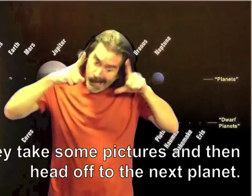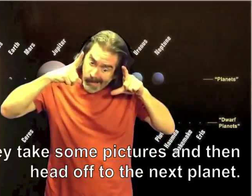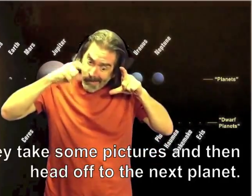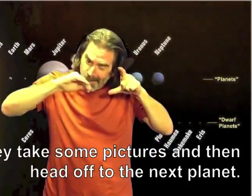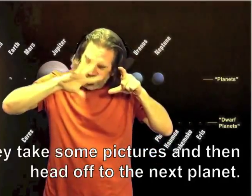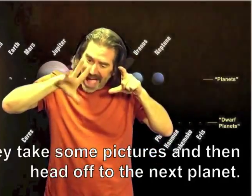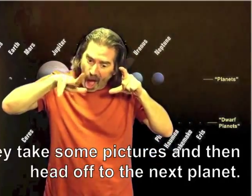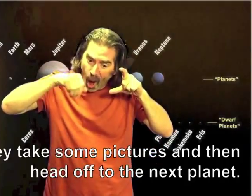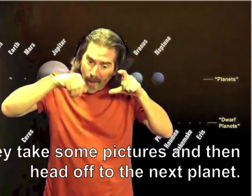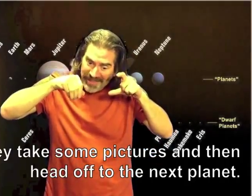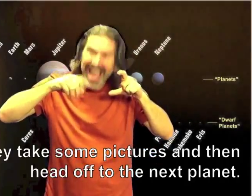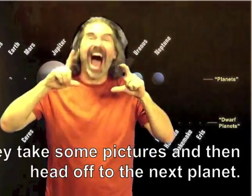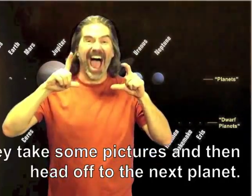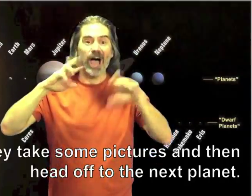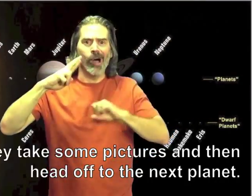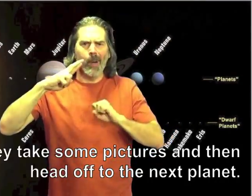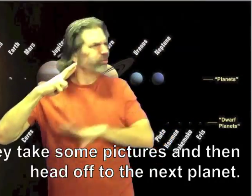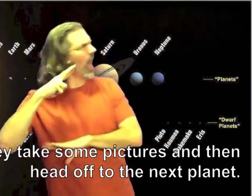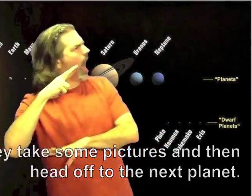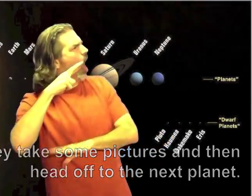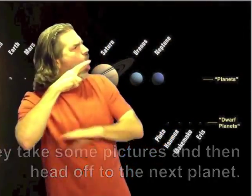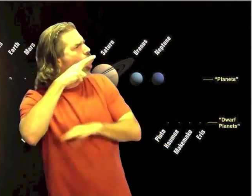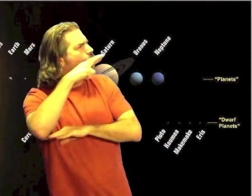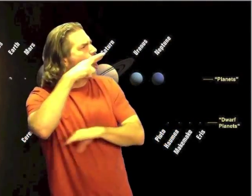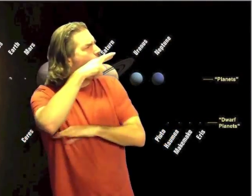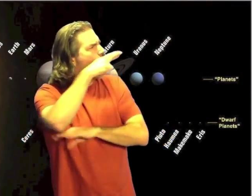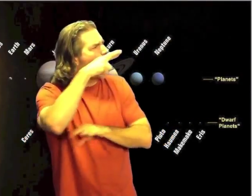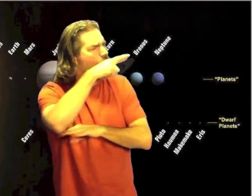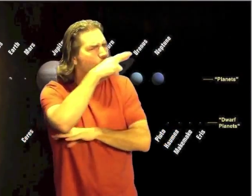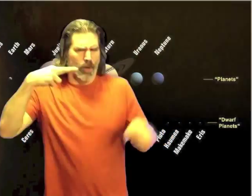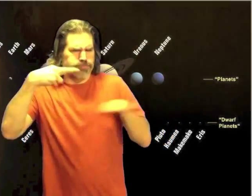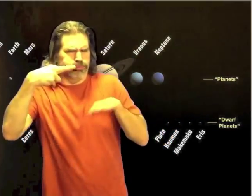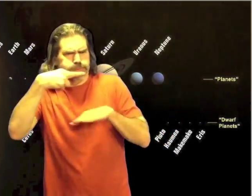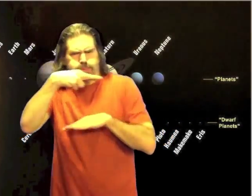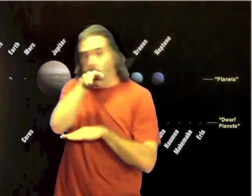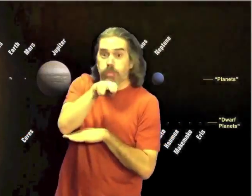They take some pictures and then head off to the next planet.